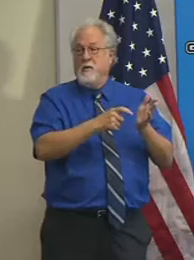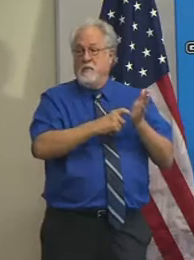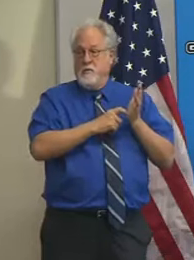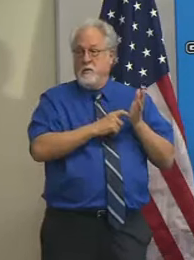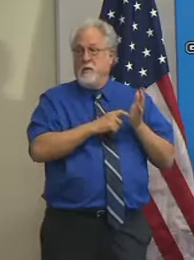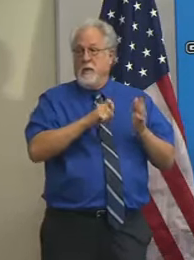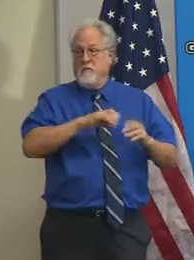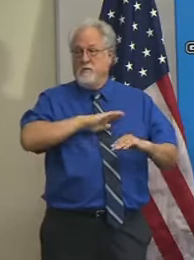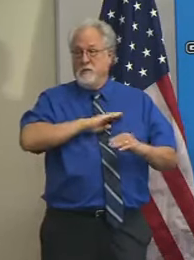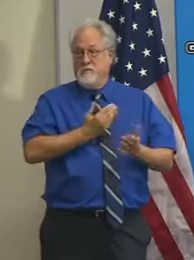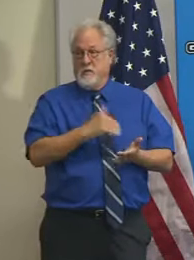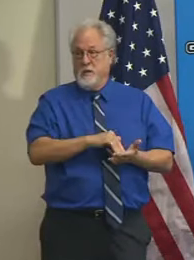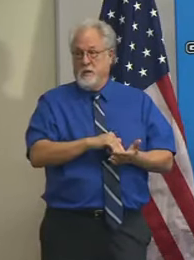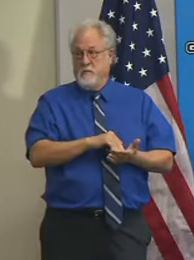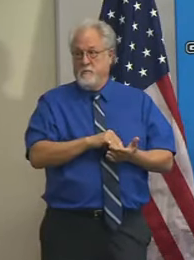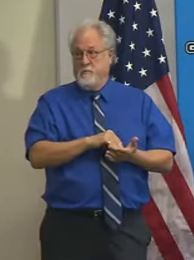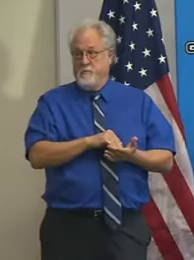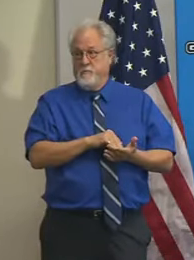is going to have to be satisfied again.